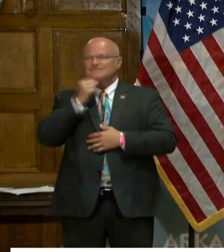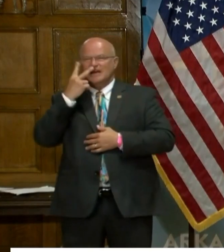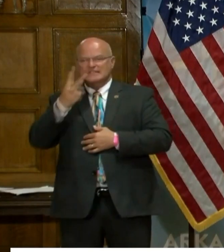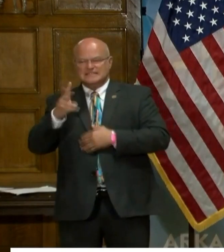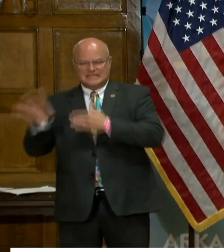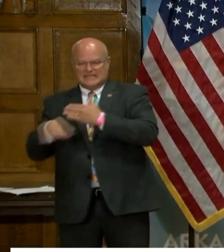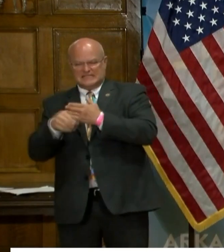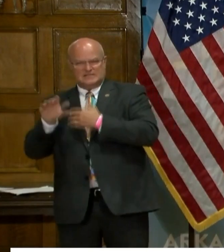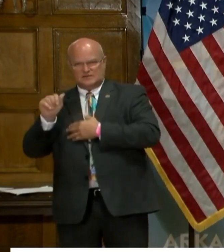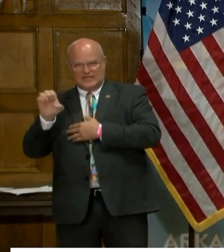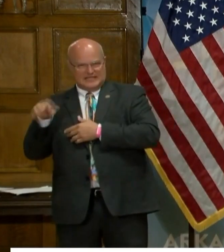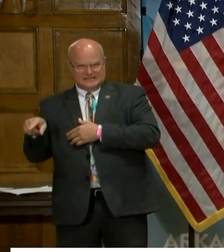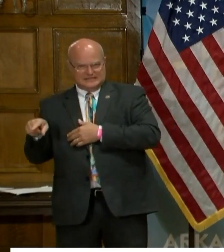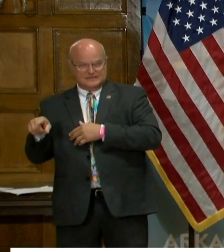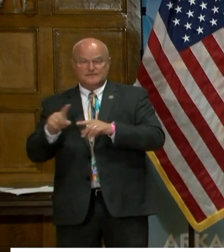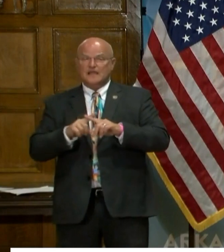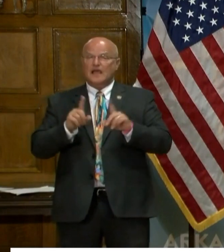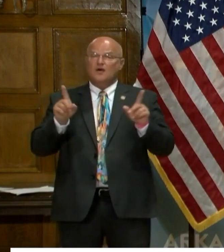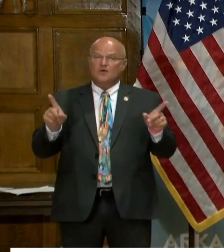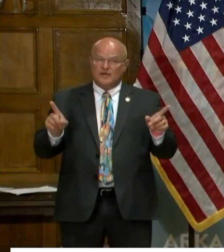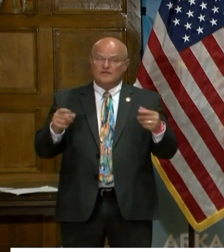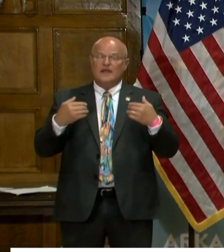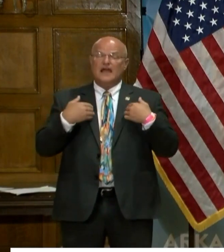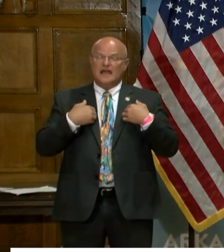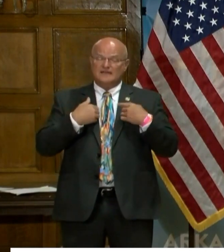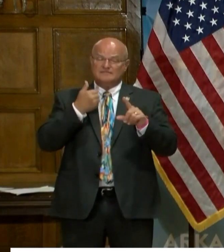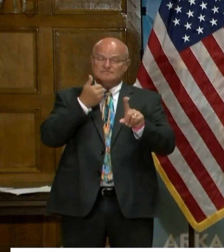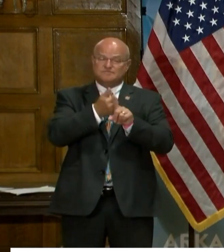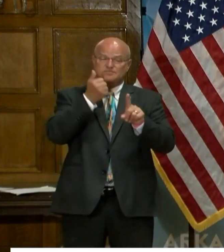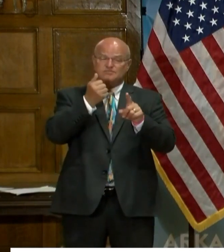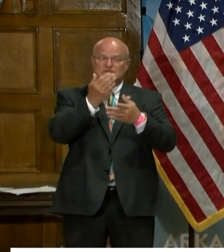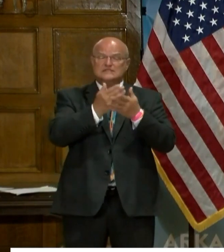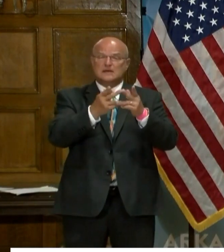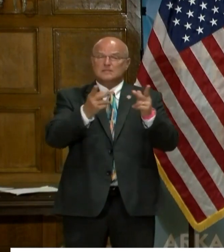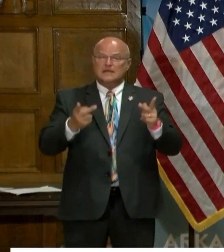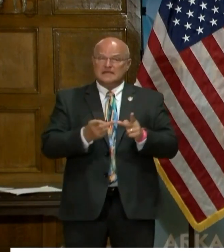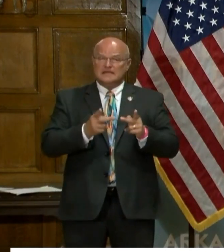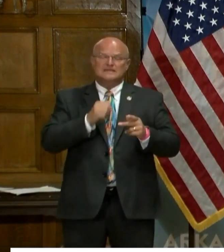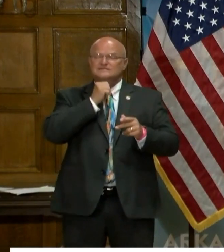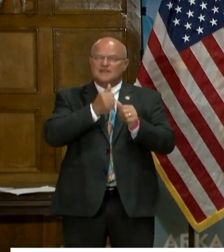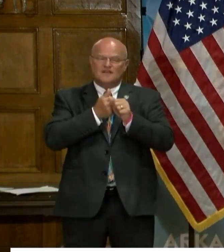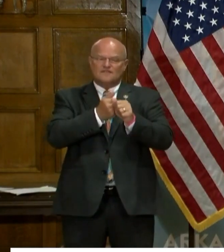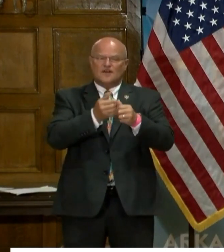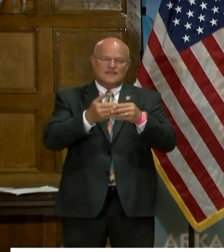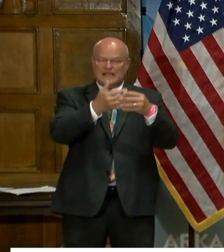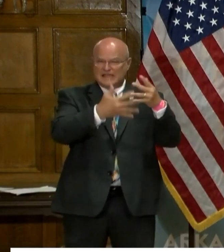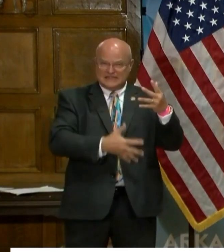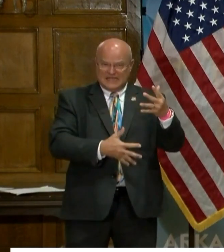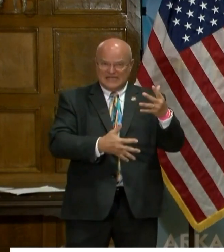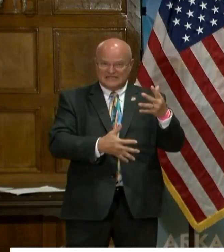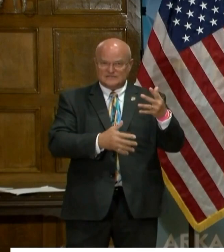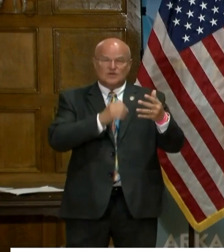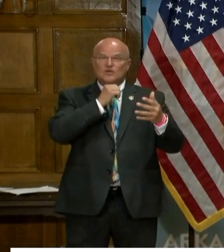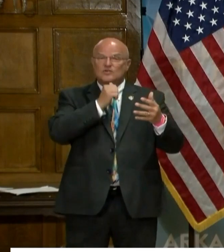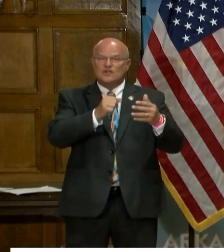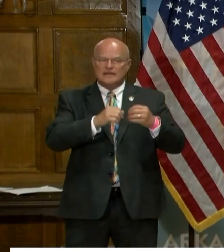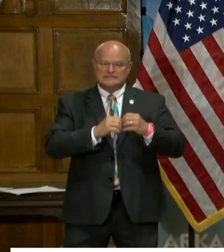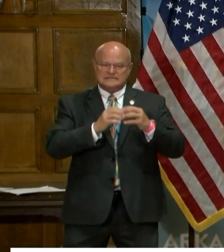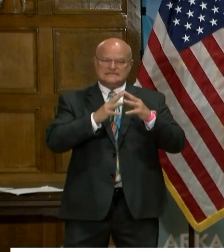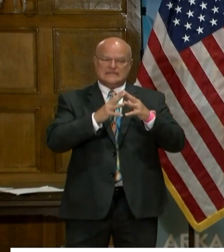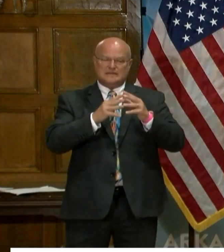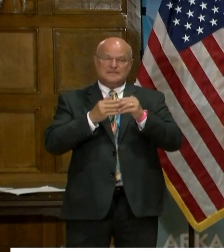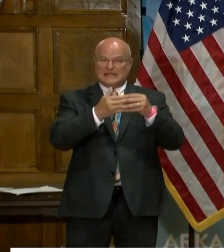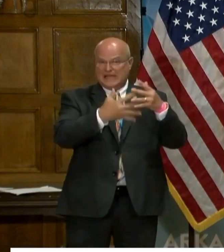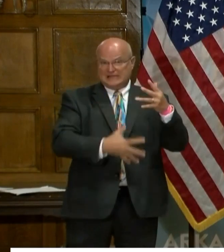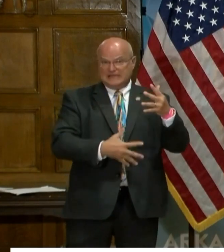seen additional cases. However, there have been some places of worship that have not followed those guidelines or have not implemented them